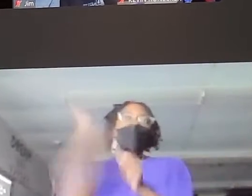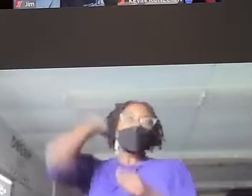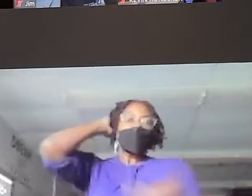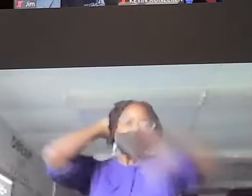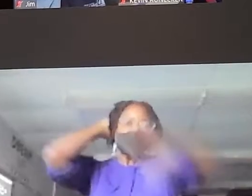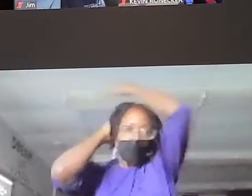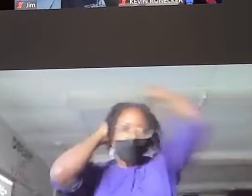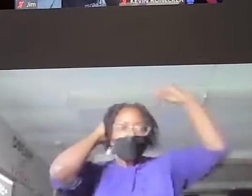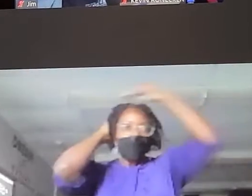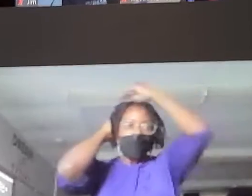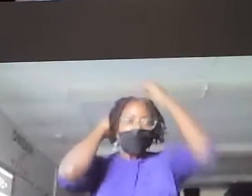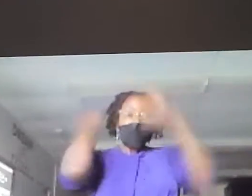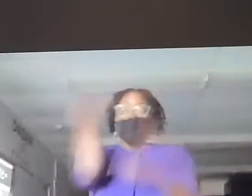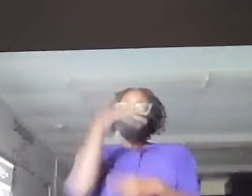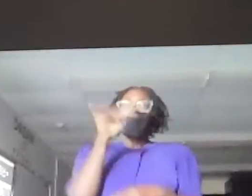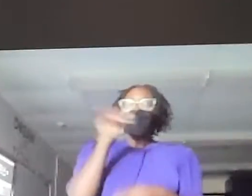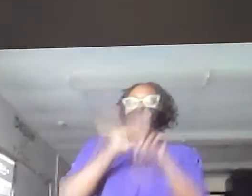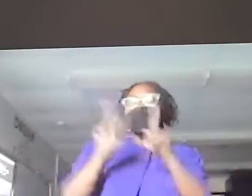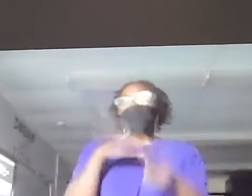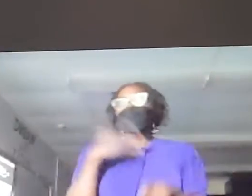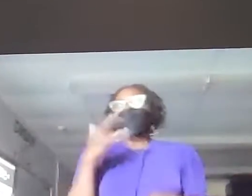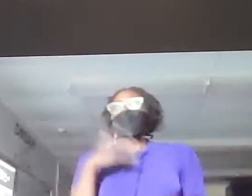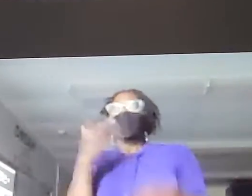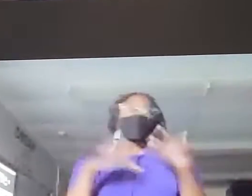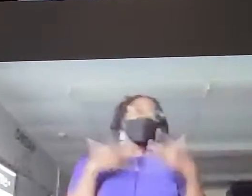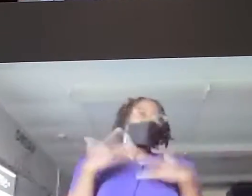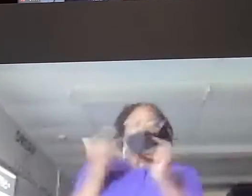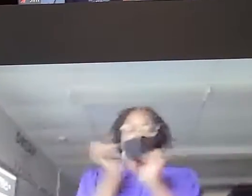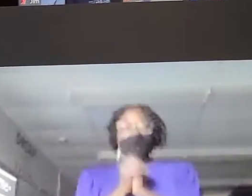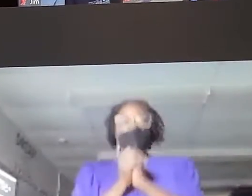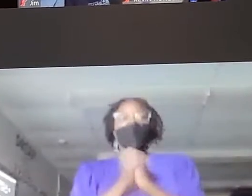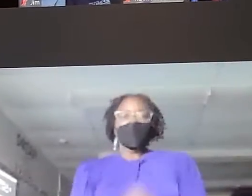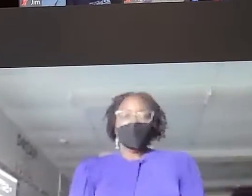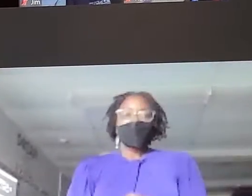It was ridiculous, but I was so excited.